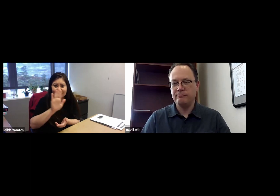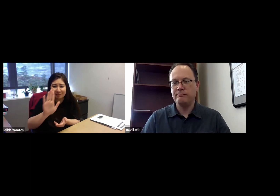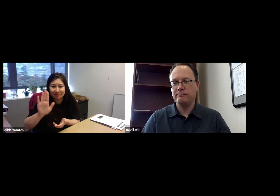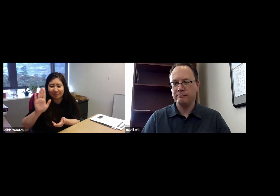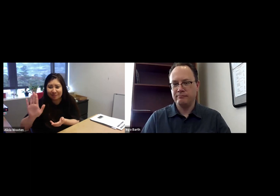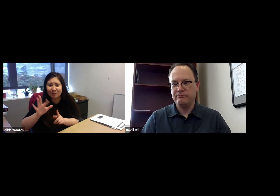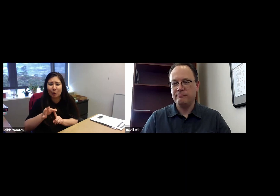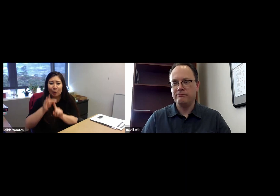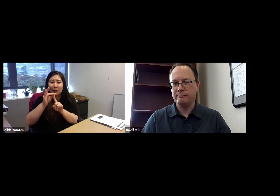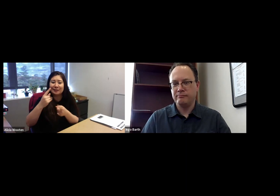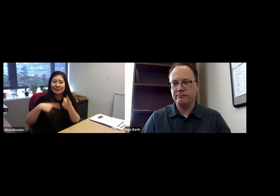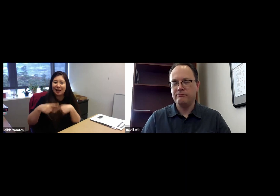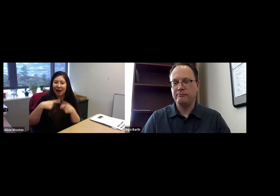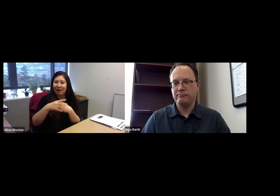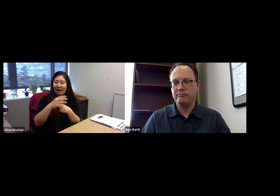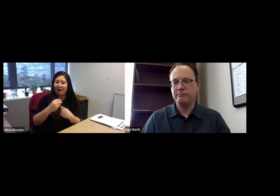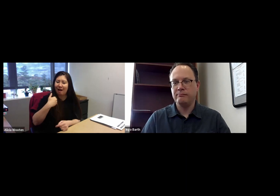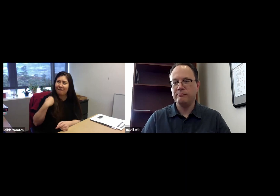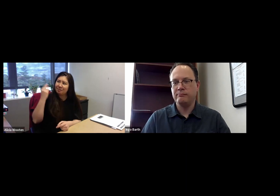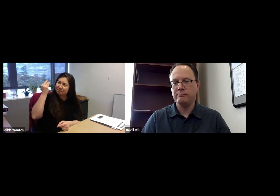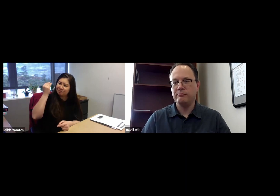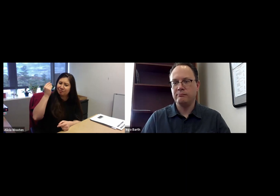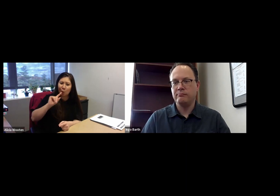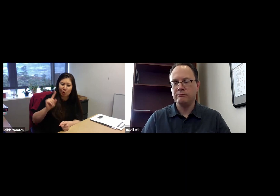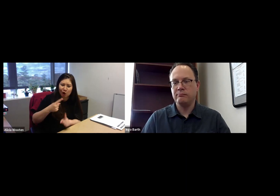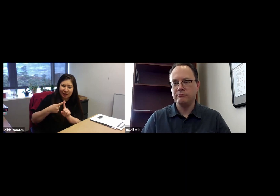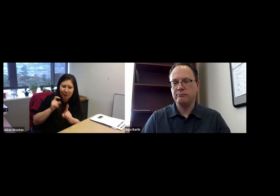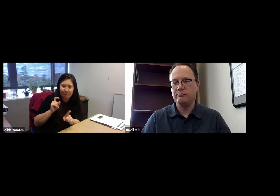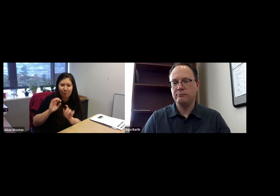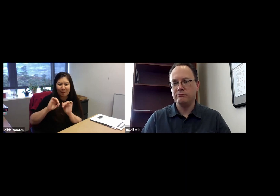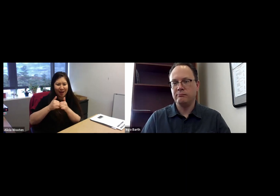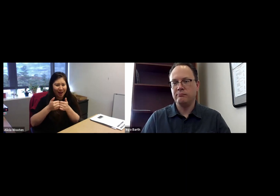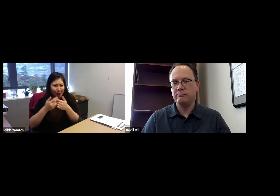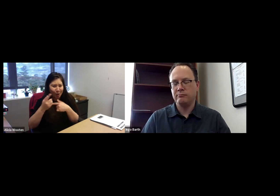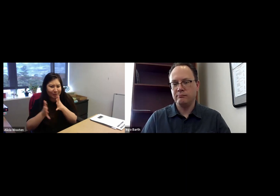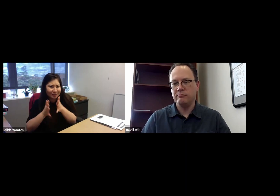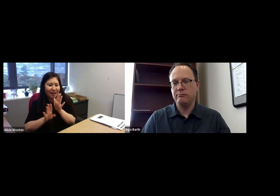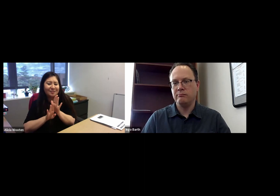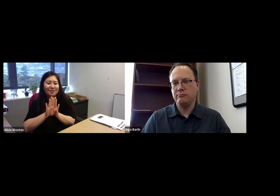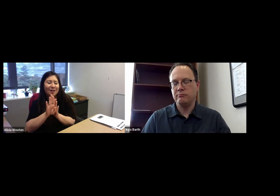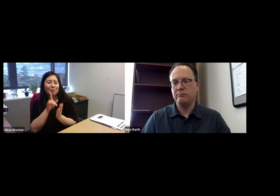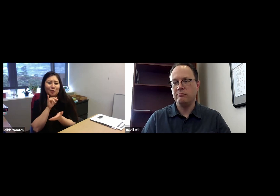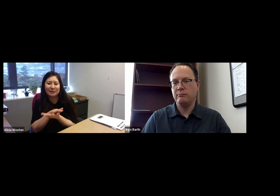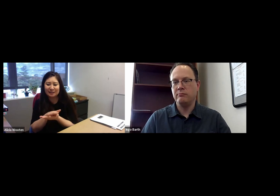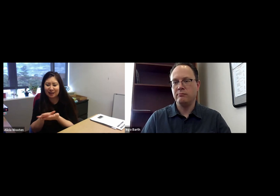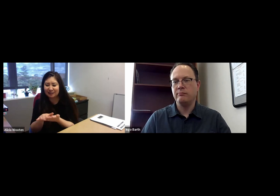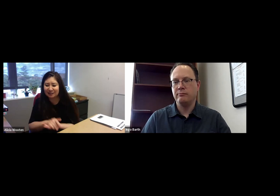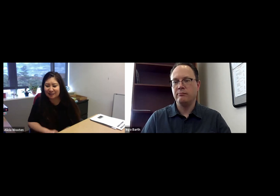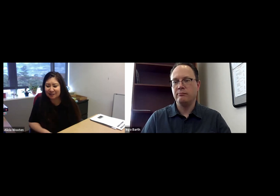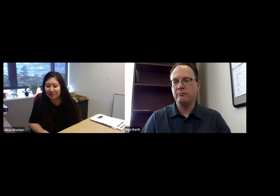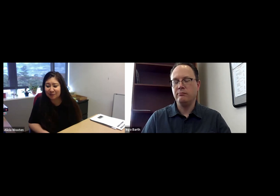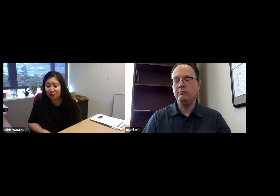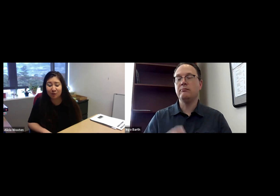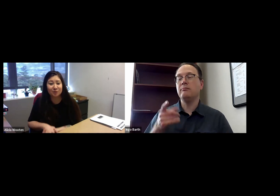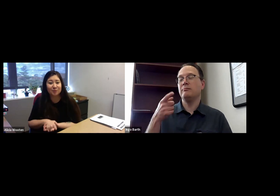meeting. I feel like it's really helpful to see everyone in your unique signs that you have and where you're from and how